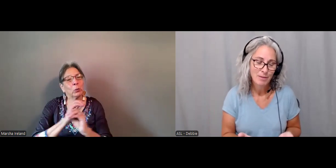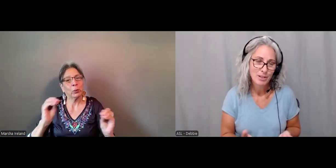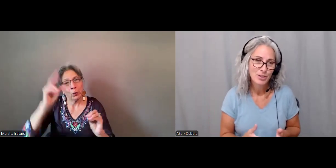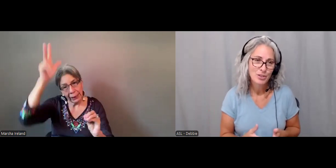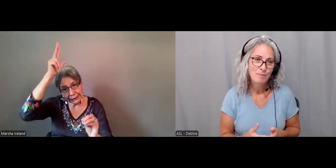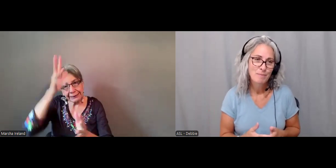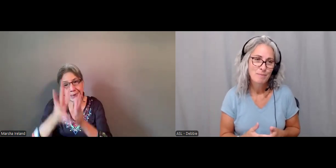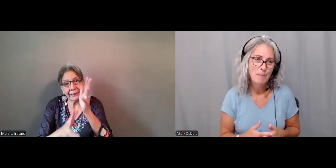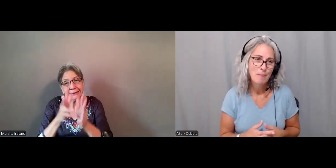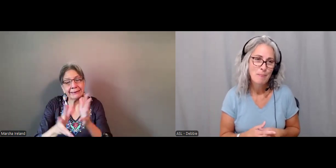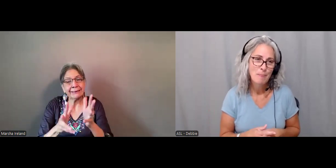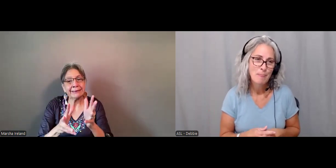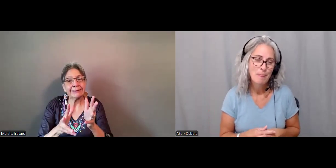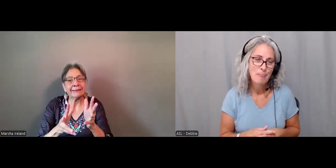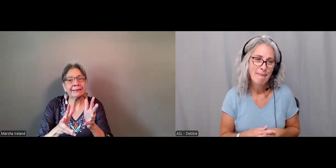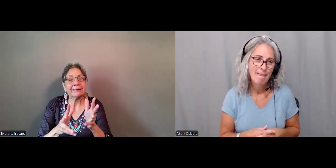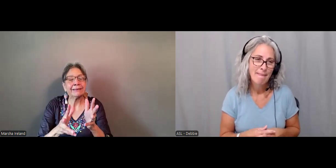Sign Language.